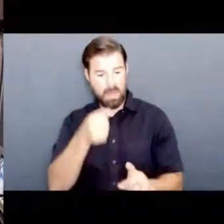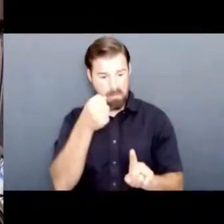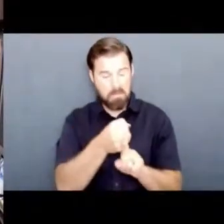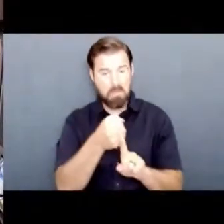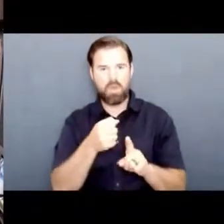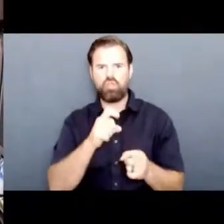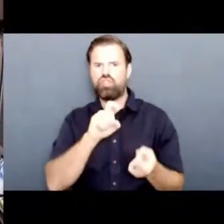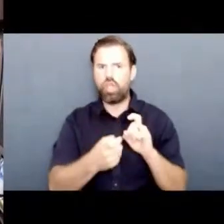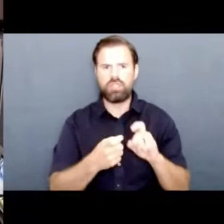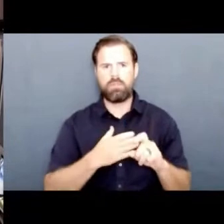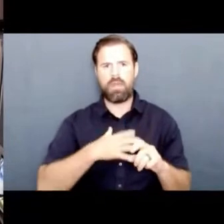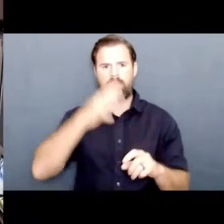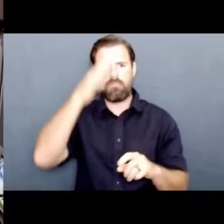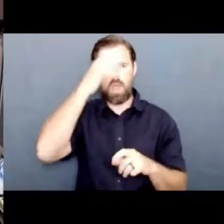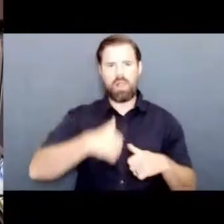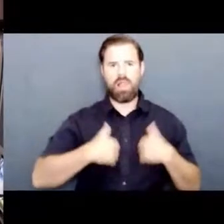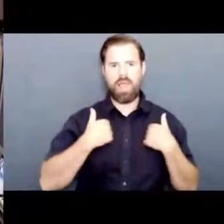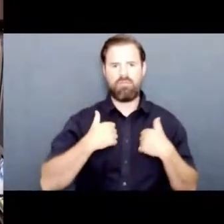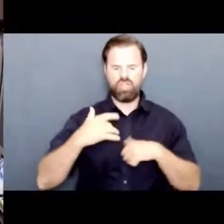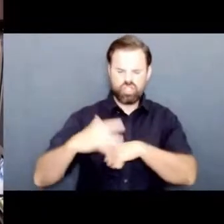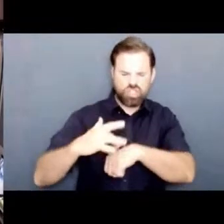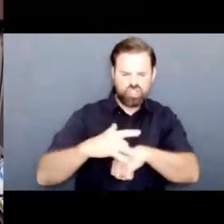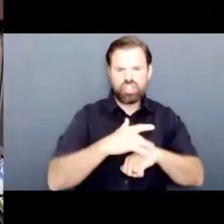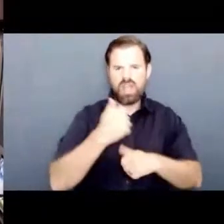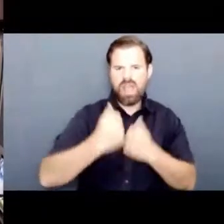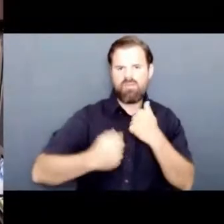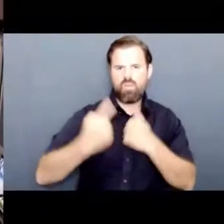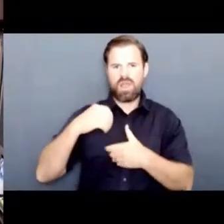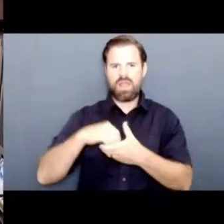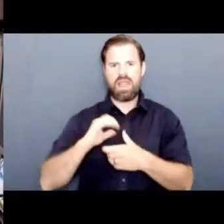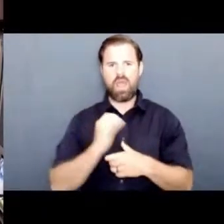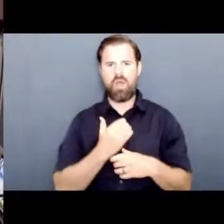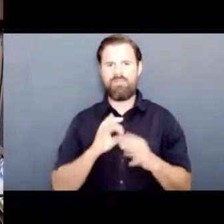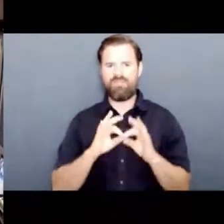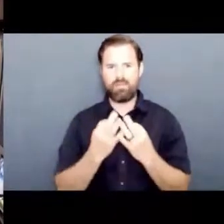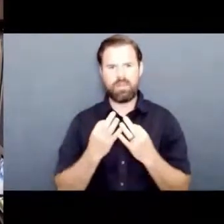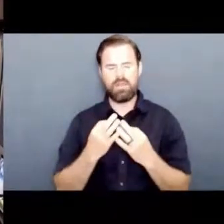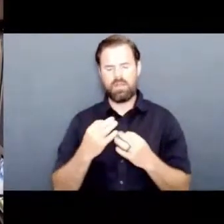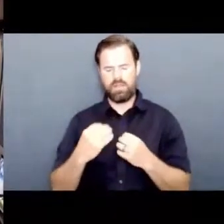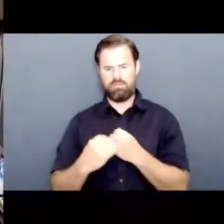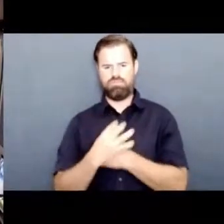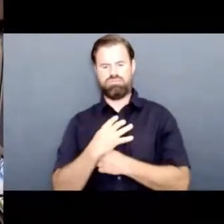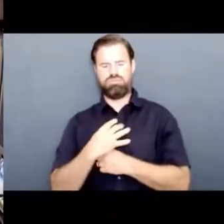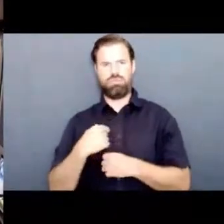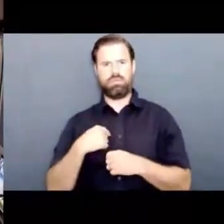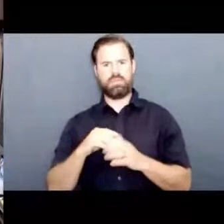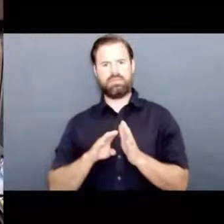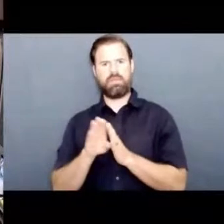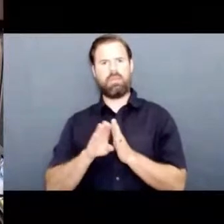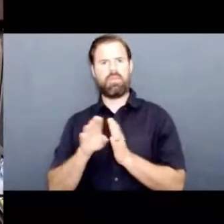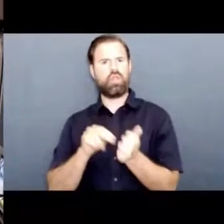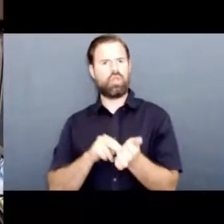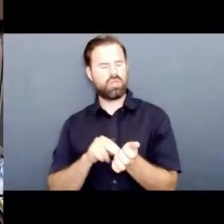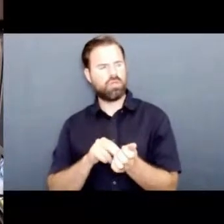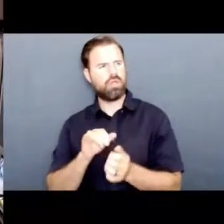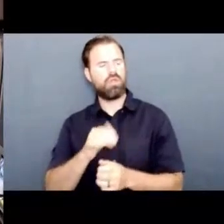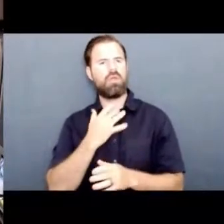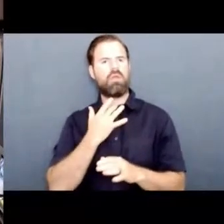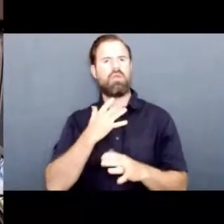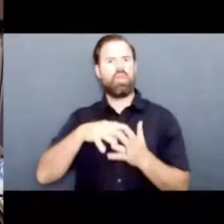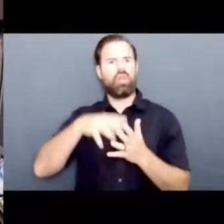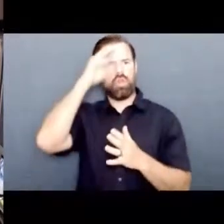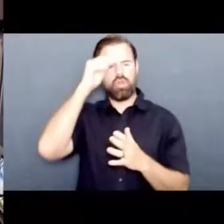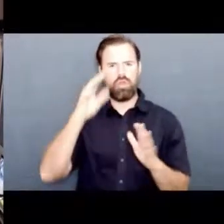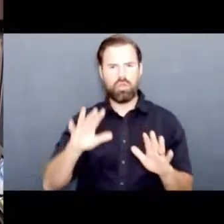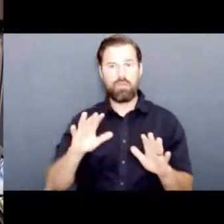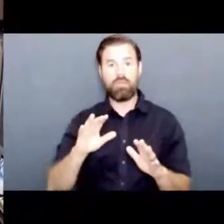my father's life, touched everyone within our family, and impacted my development as an aspiring nurse. My point in sharing this story